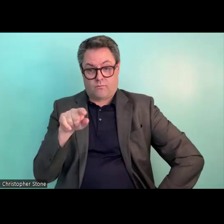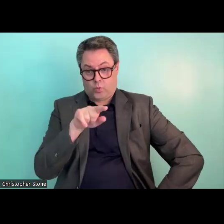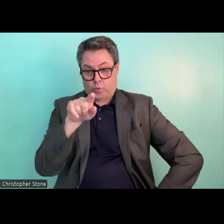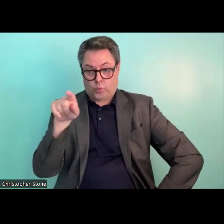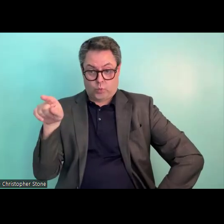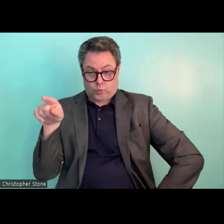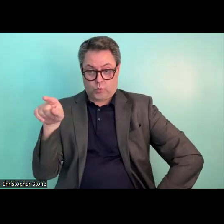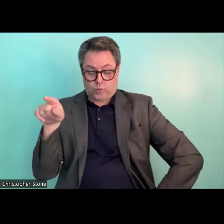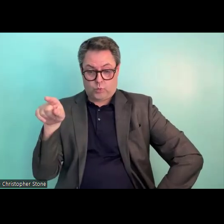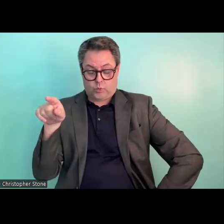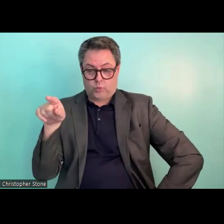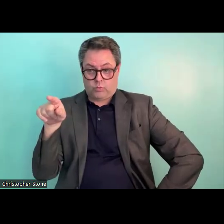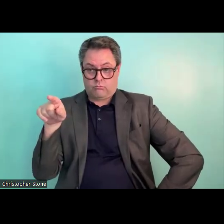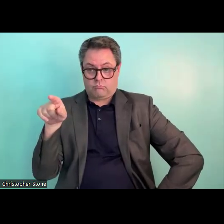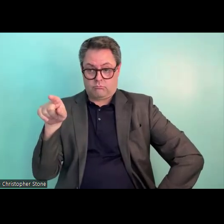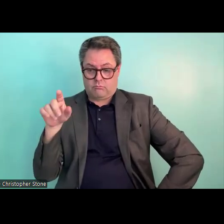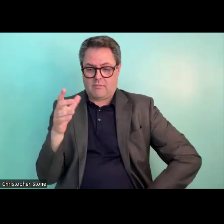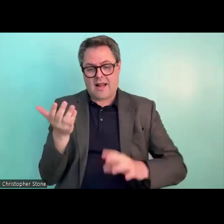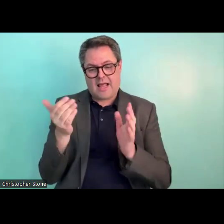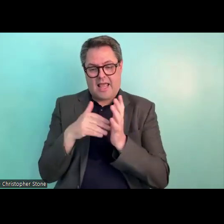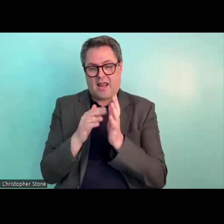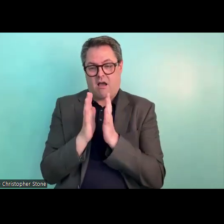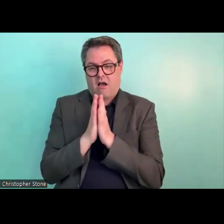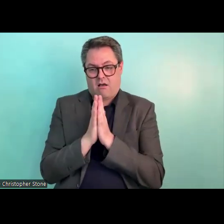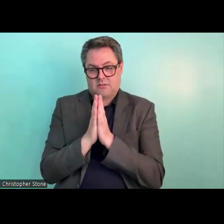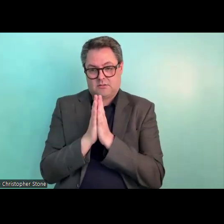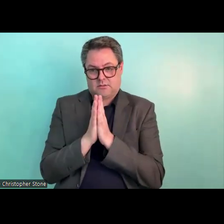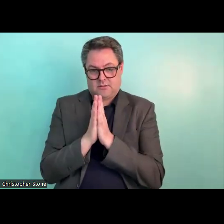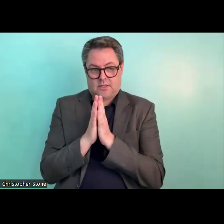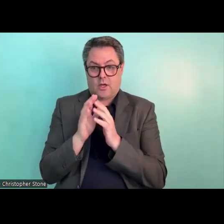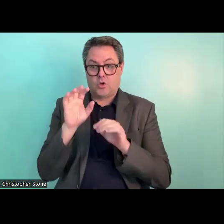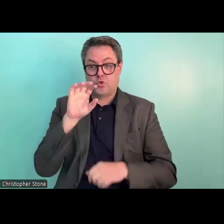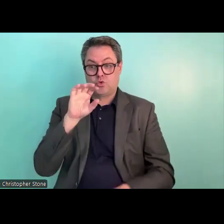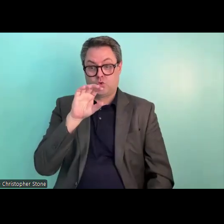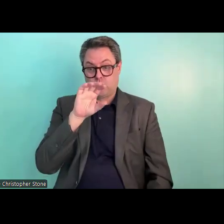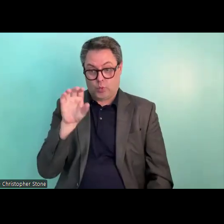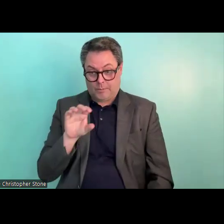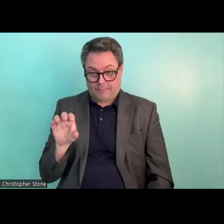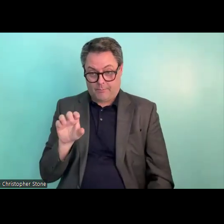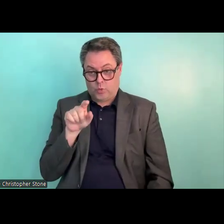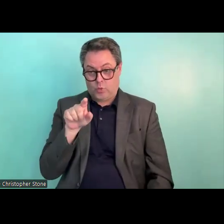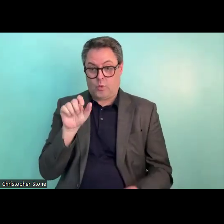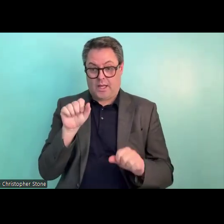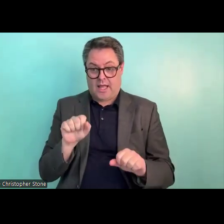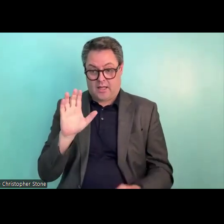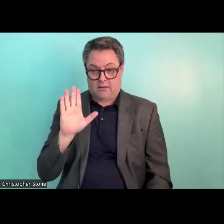Okay, so my question, I suppose, for members here today is that if I can ask